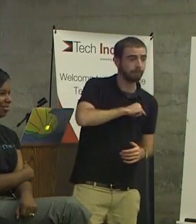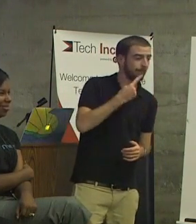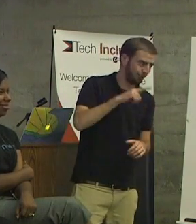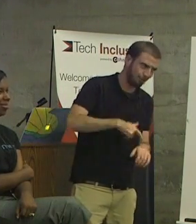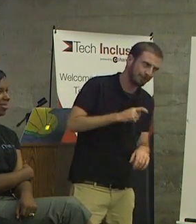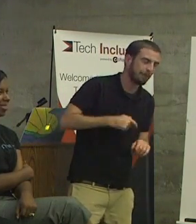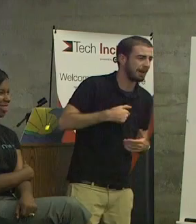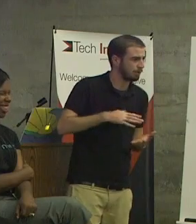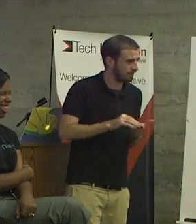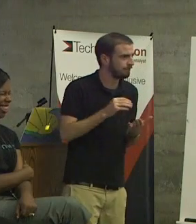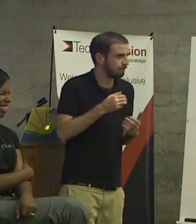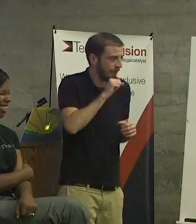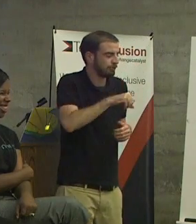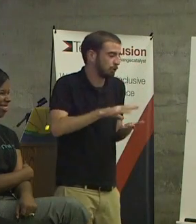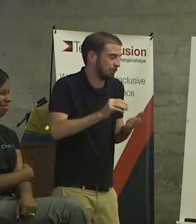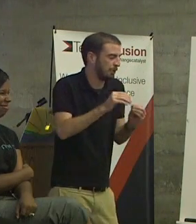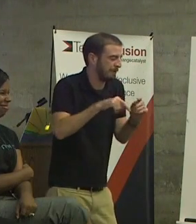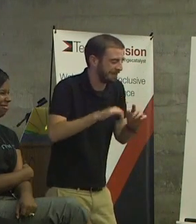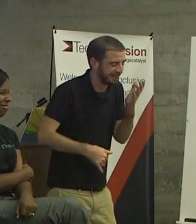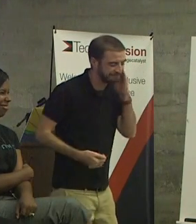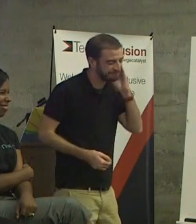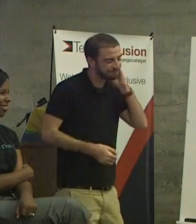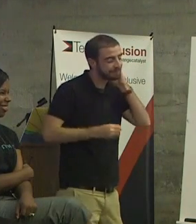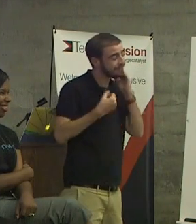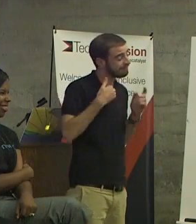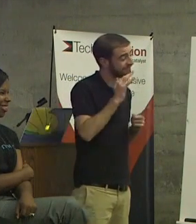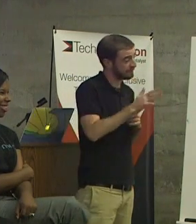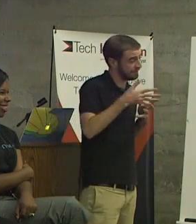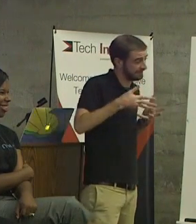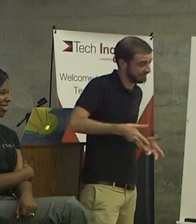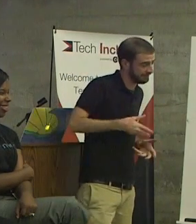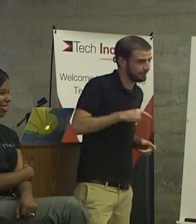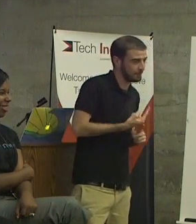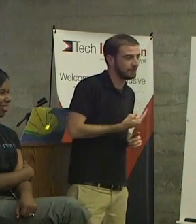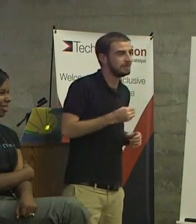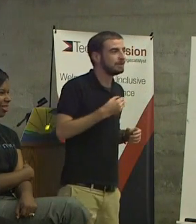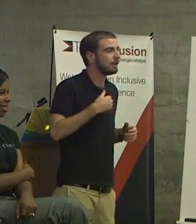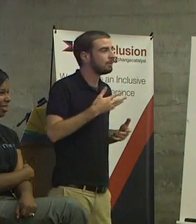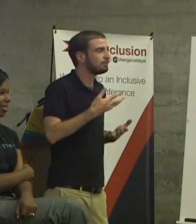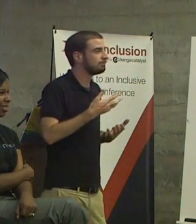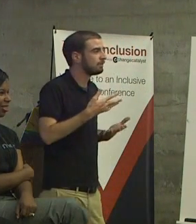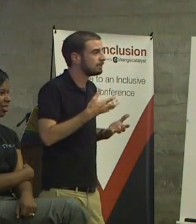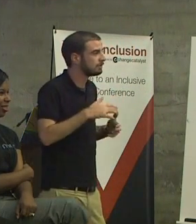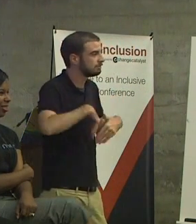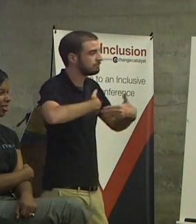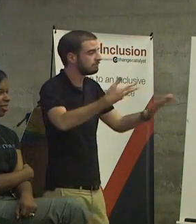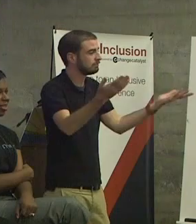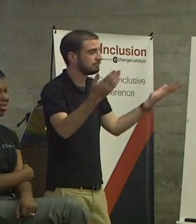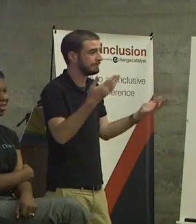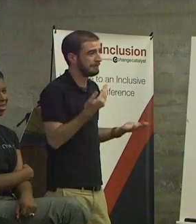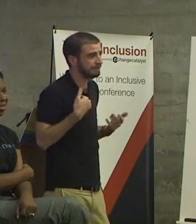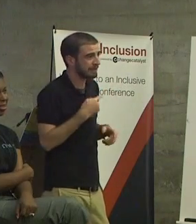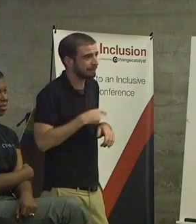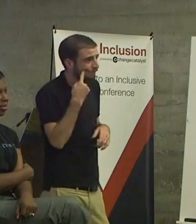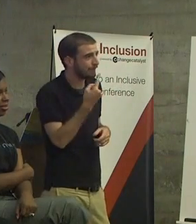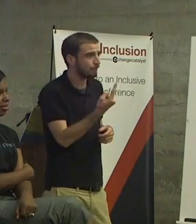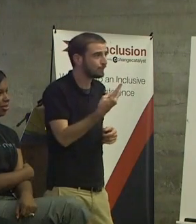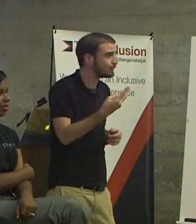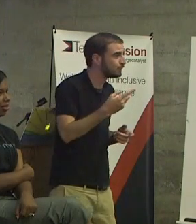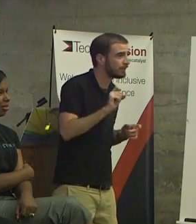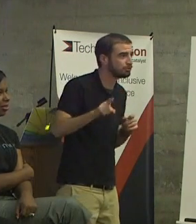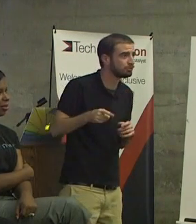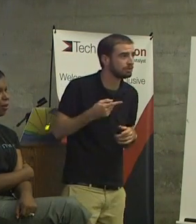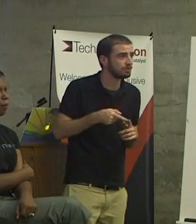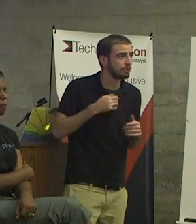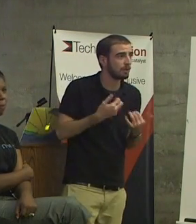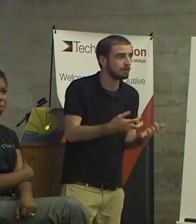about that. So we have only 5 minutes left, so I'd love to just open it up for maybe we have time for like one or two questions from